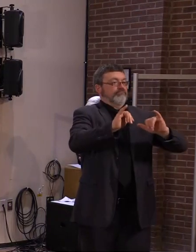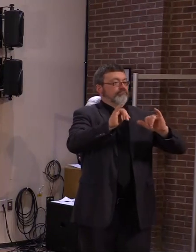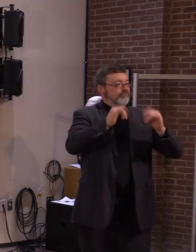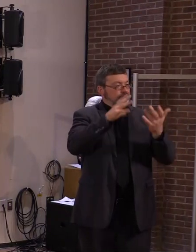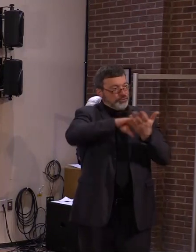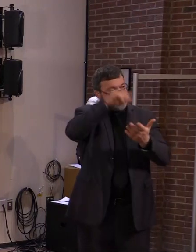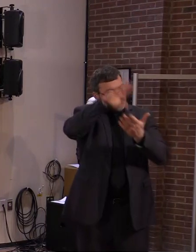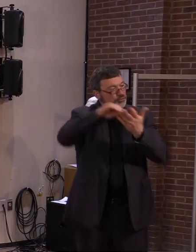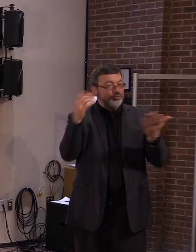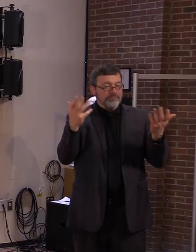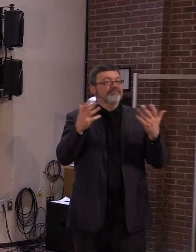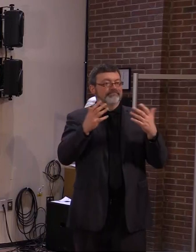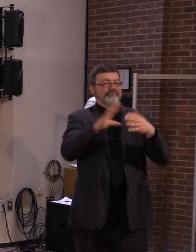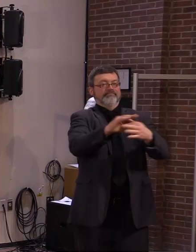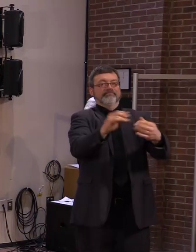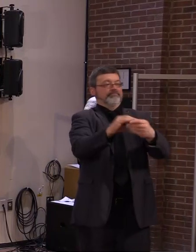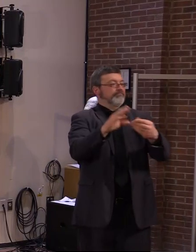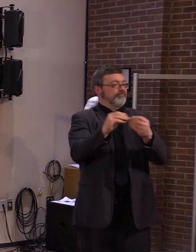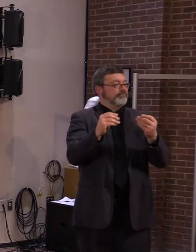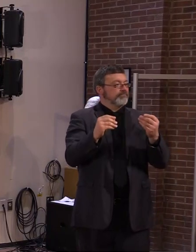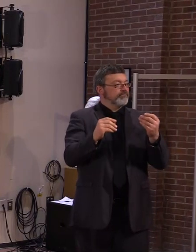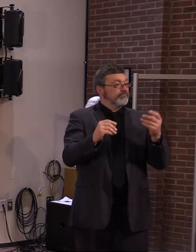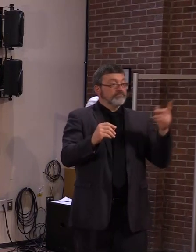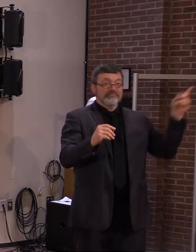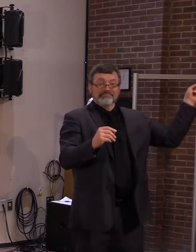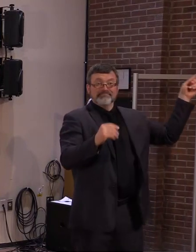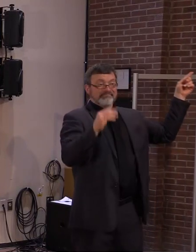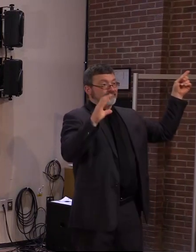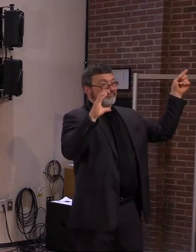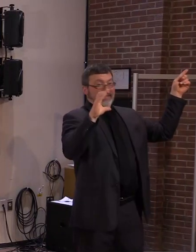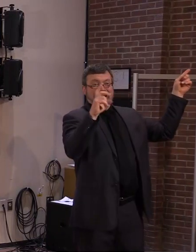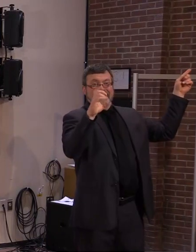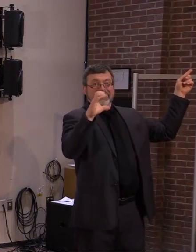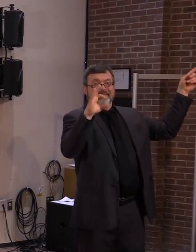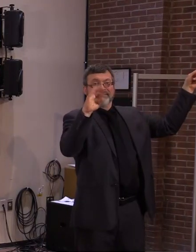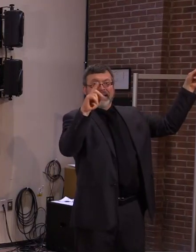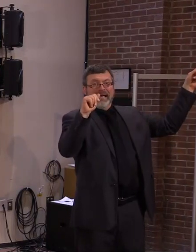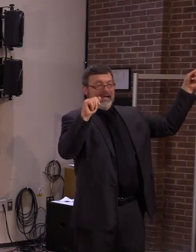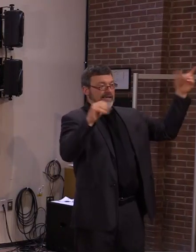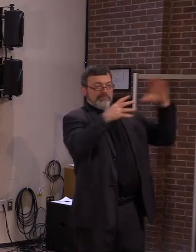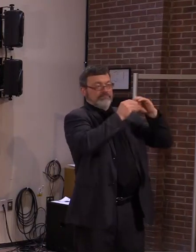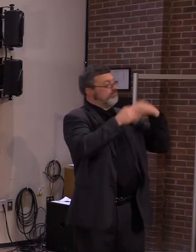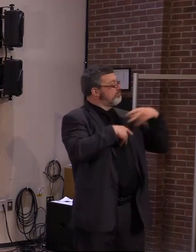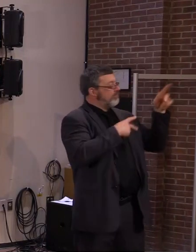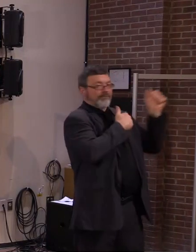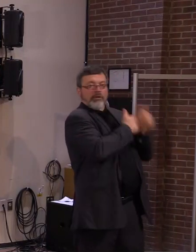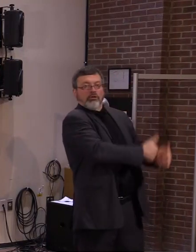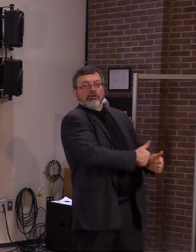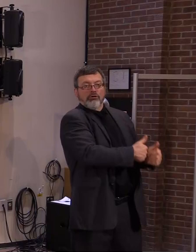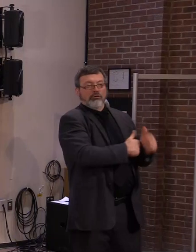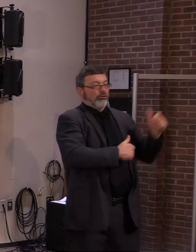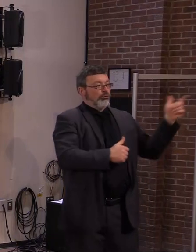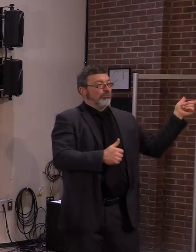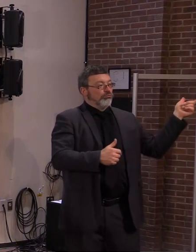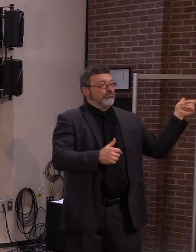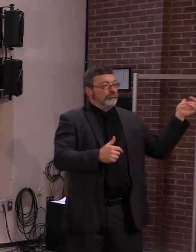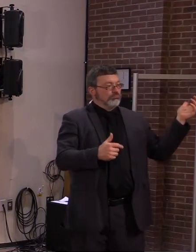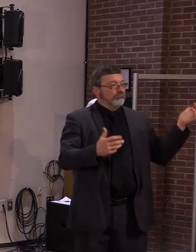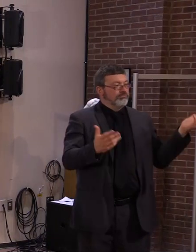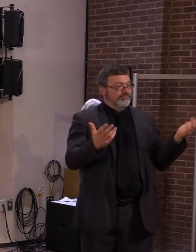I don't know what the CDC is going to do. Eventually, they're probably going to take a look at how you keep track of that as well.